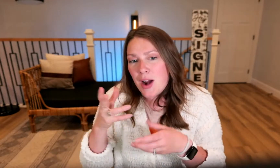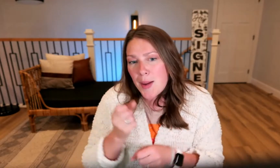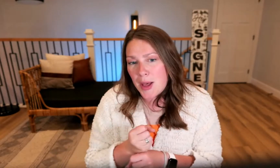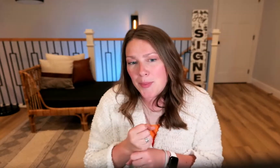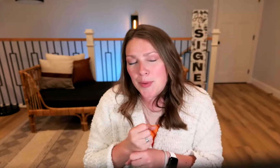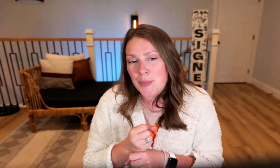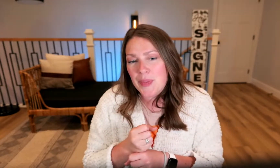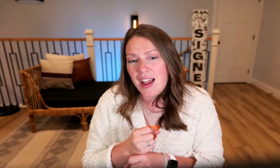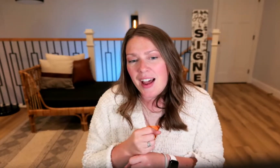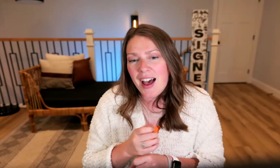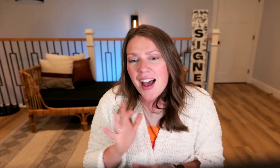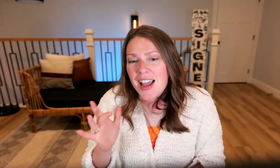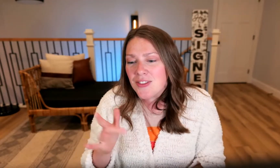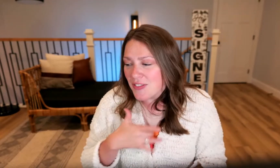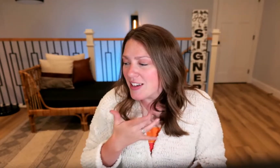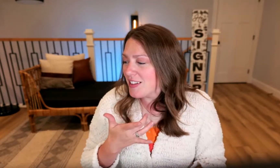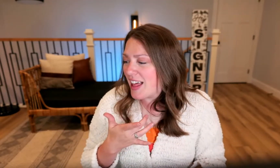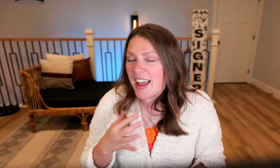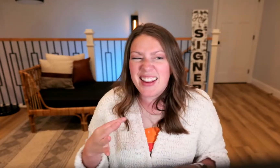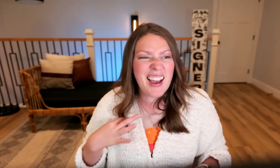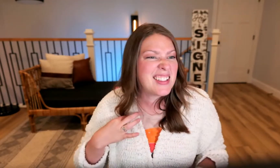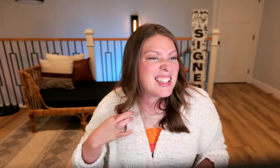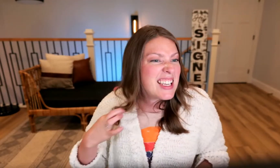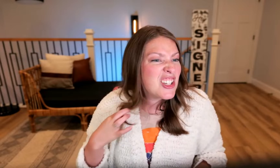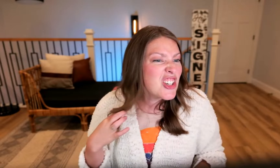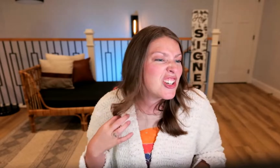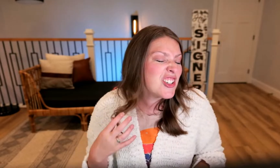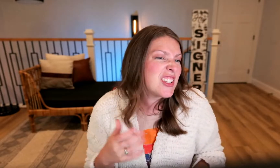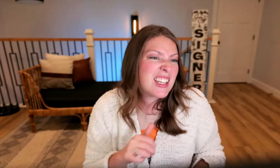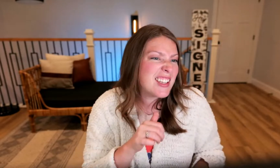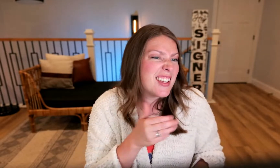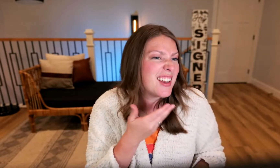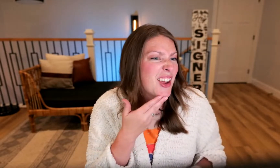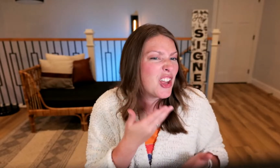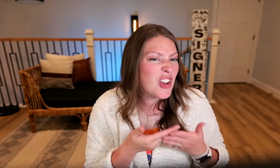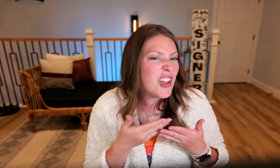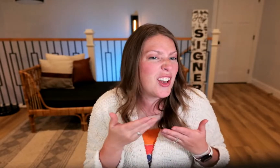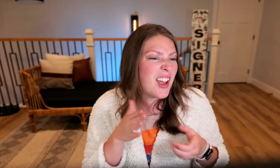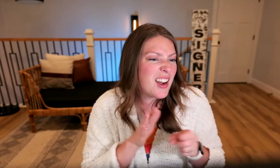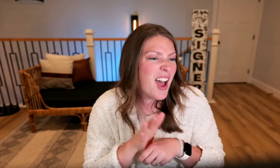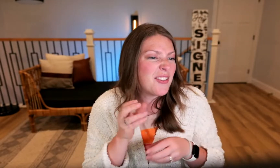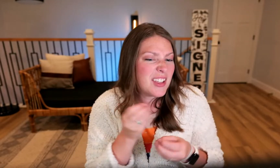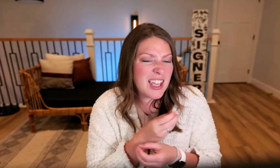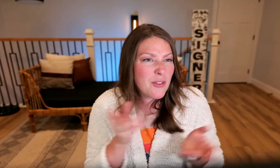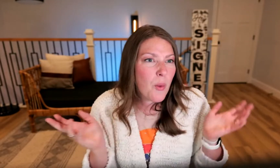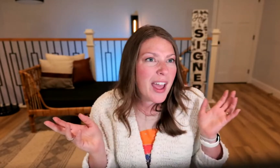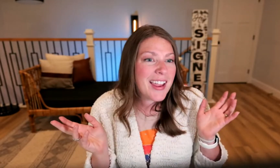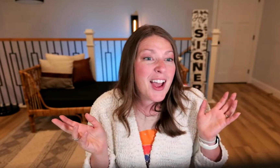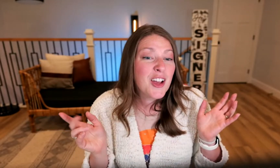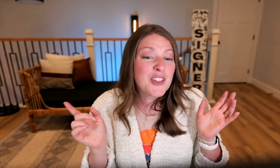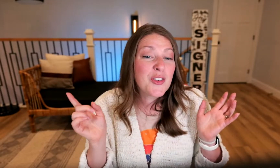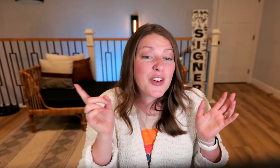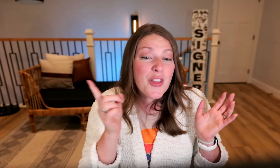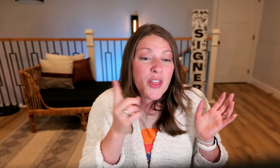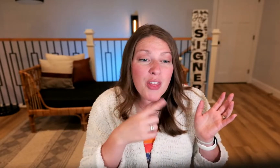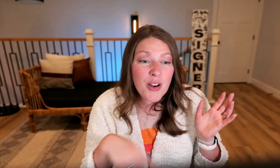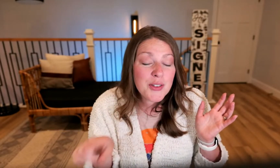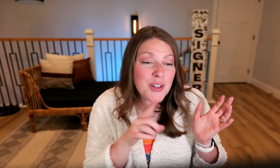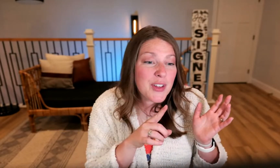wrap up, I feel like a t-shirt just isn't a good enough giveaway. So for those of